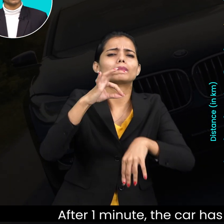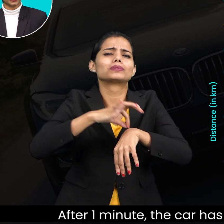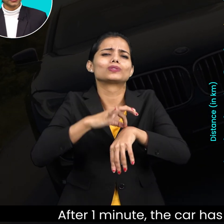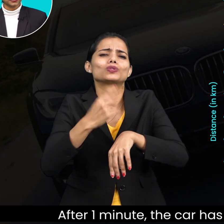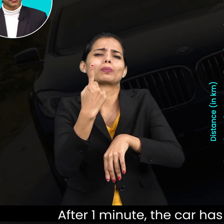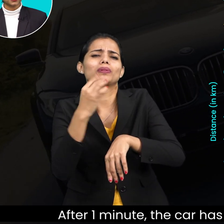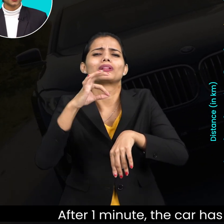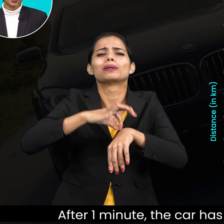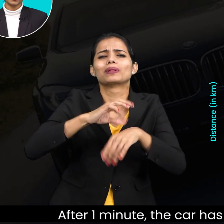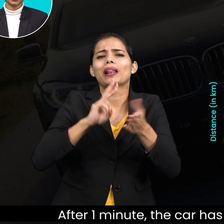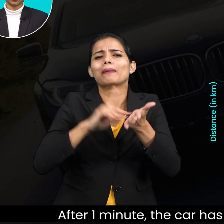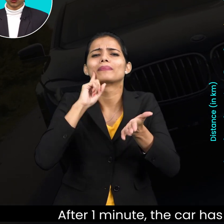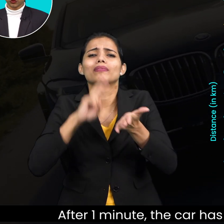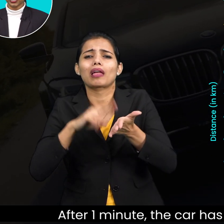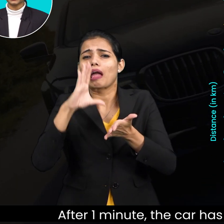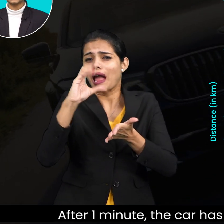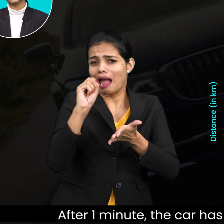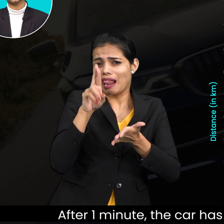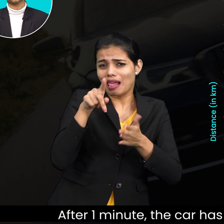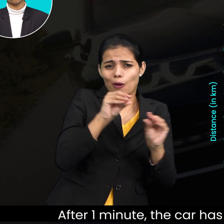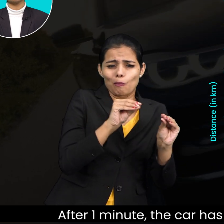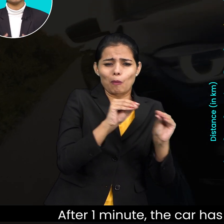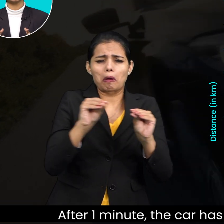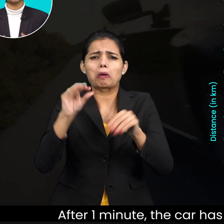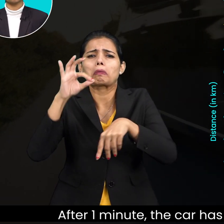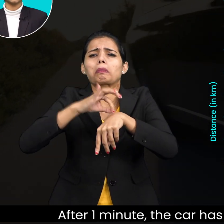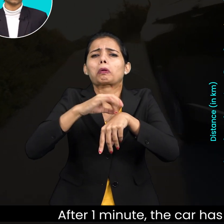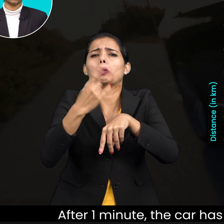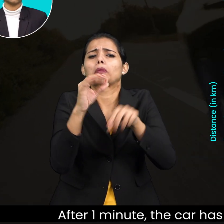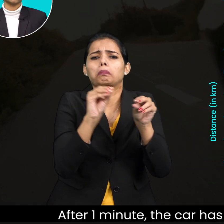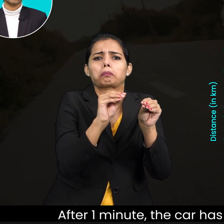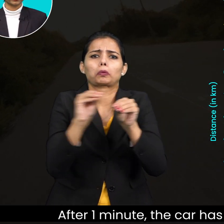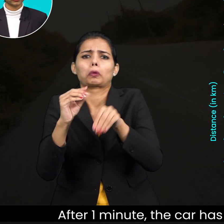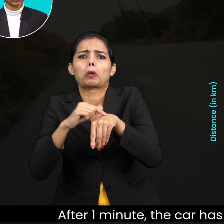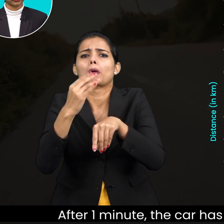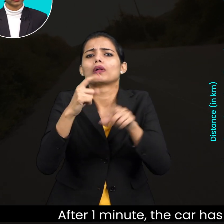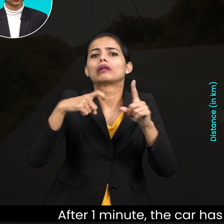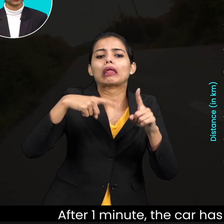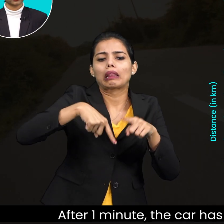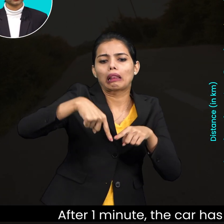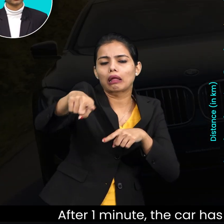After 1 minute, the car has moved a distance of 1 kilometer.